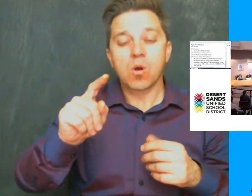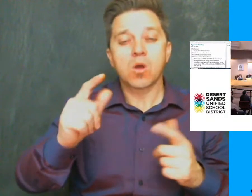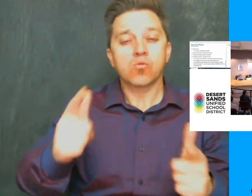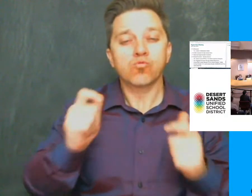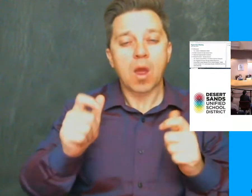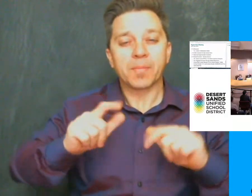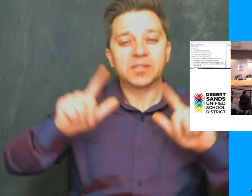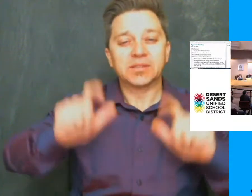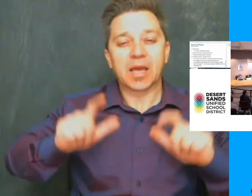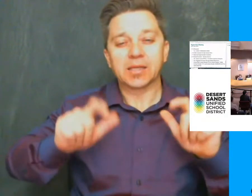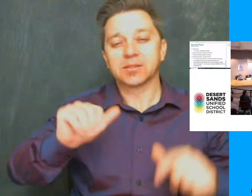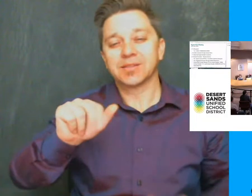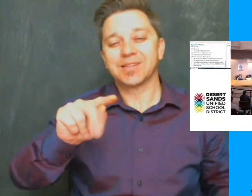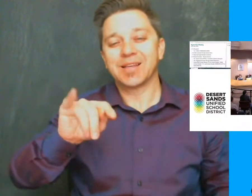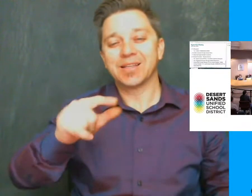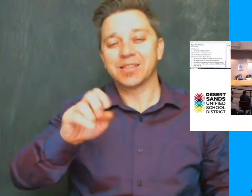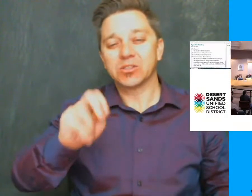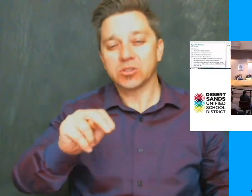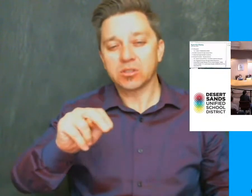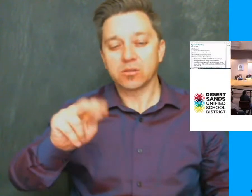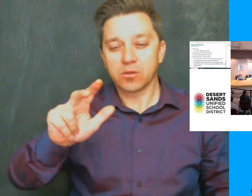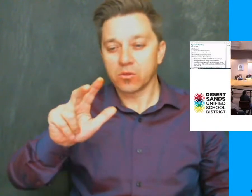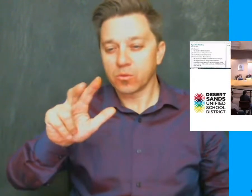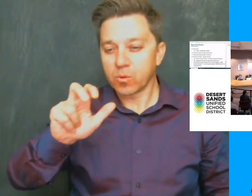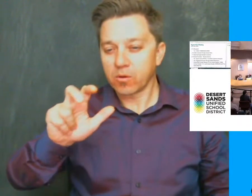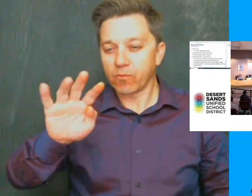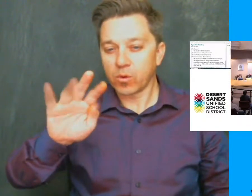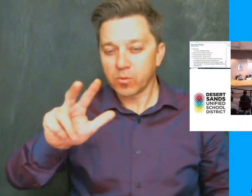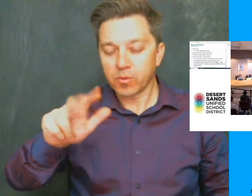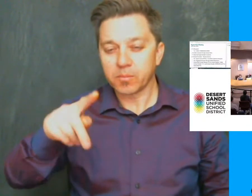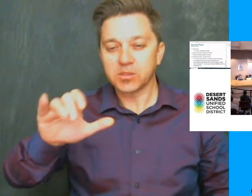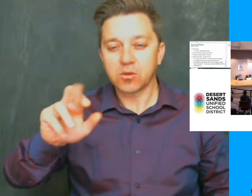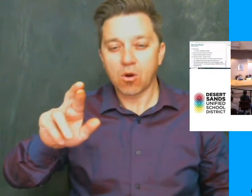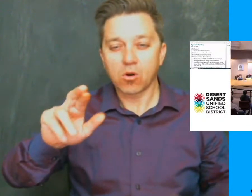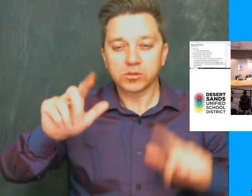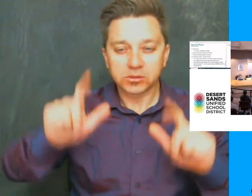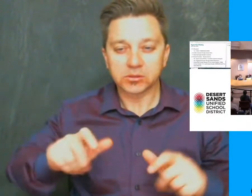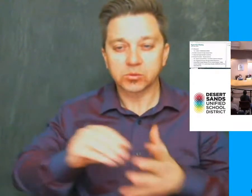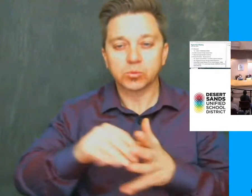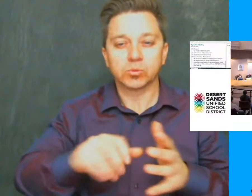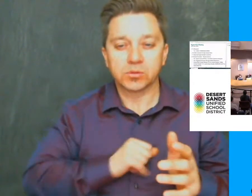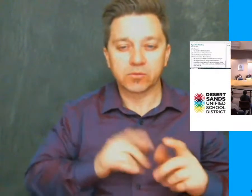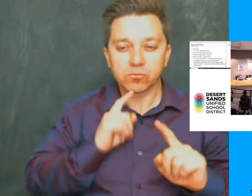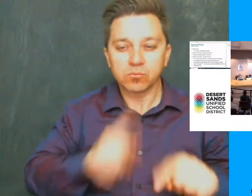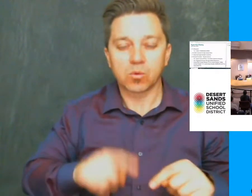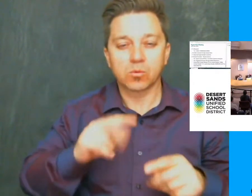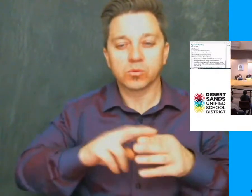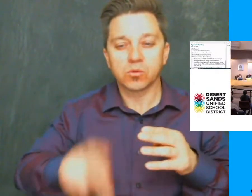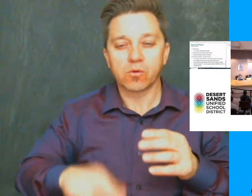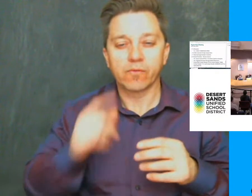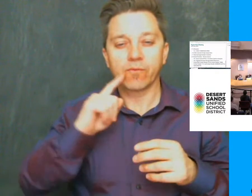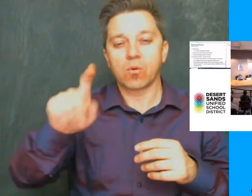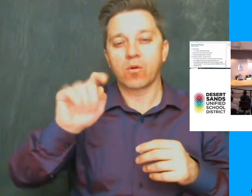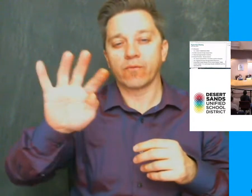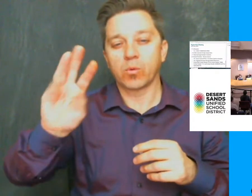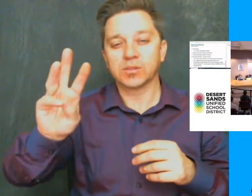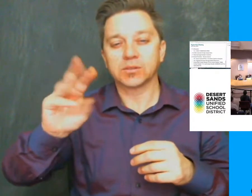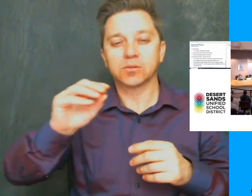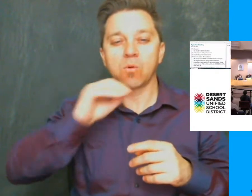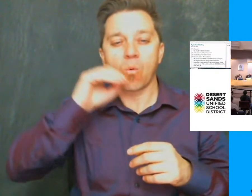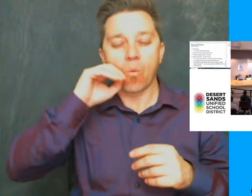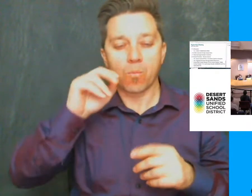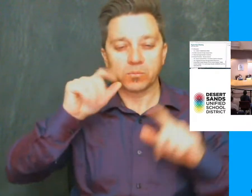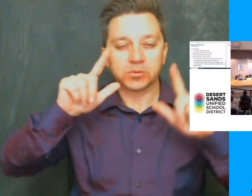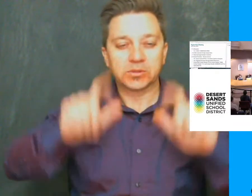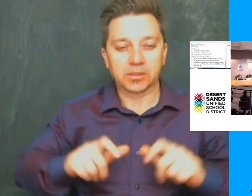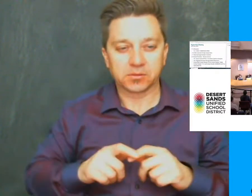tests, 343 PCR tests, and students and staff reported results of 146 home tests. So